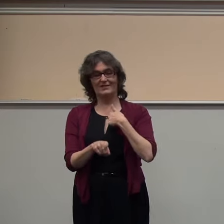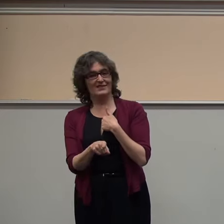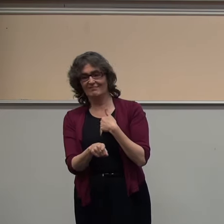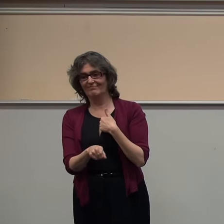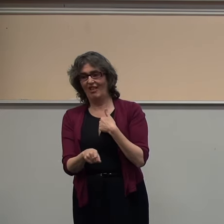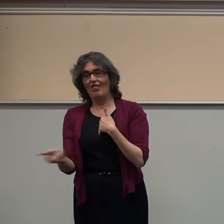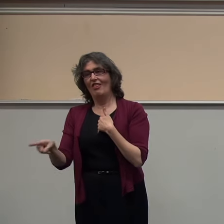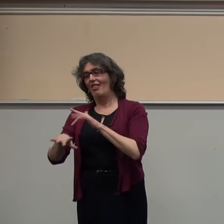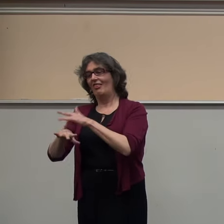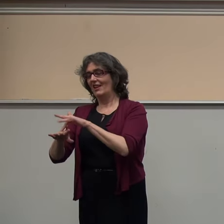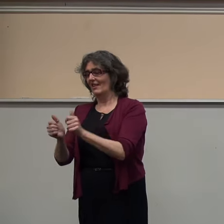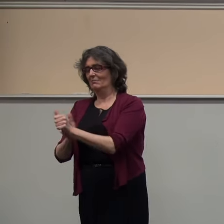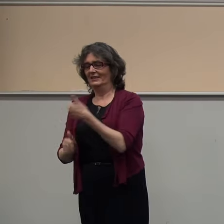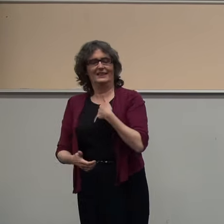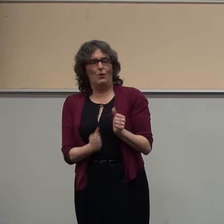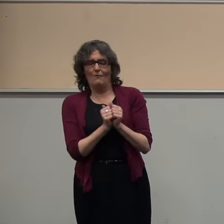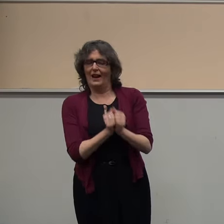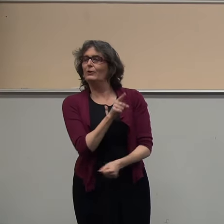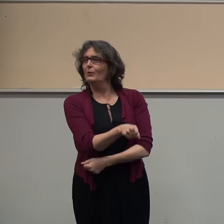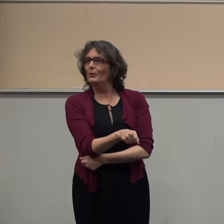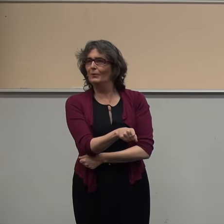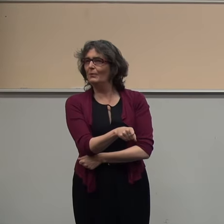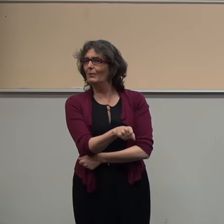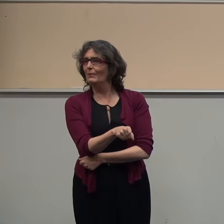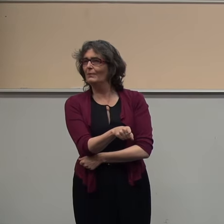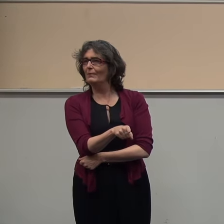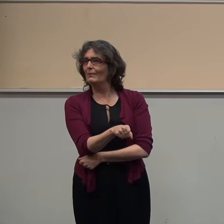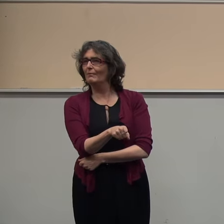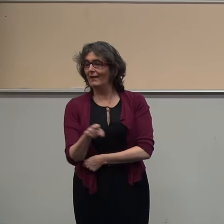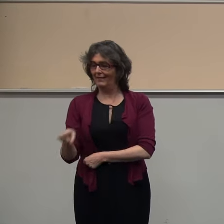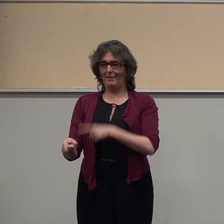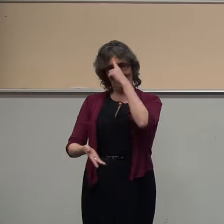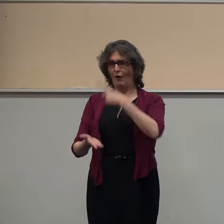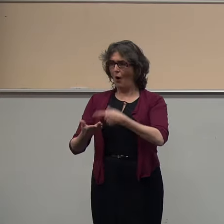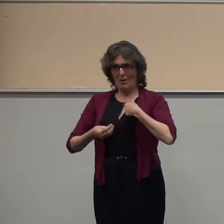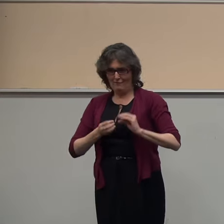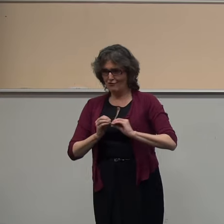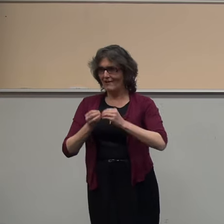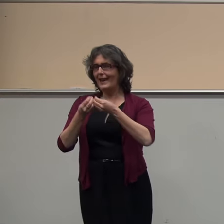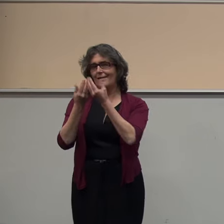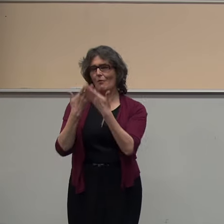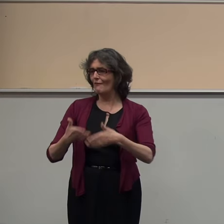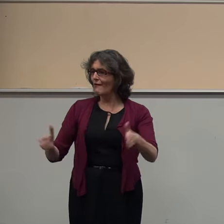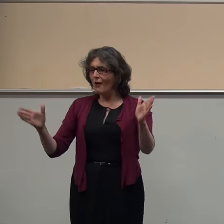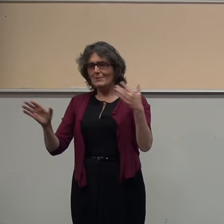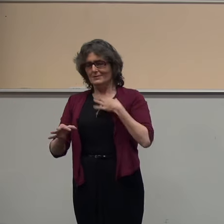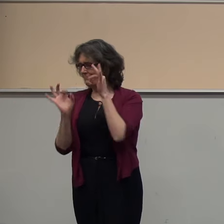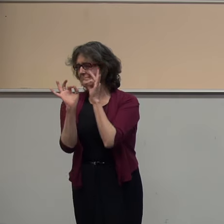say, we've created this thing and we think it looks perfect, and now you want to put something else in